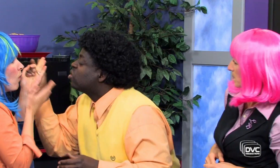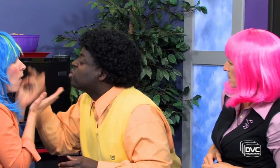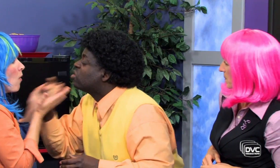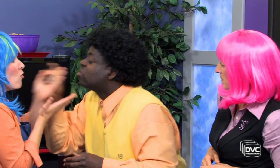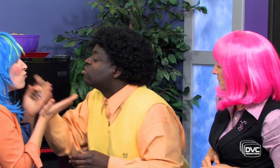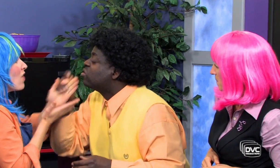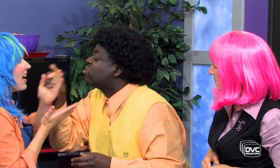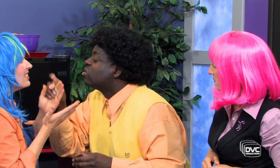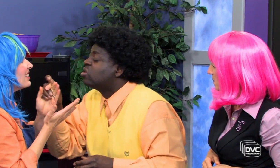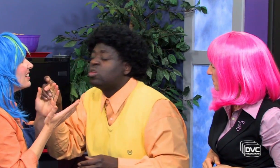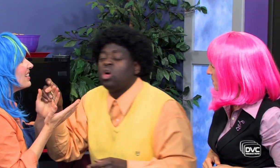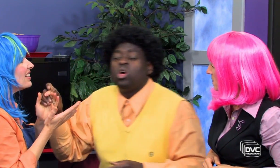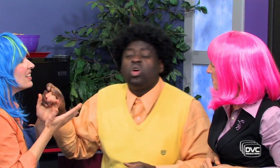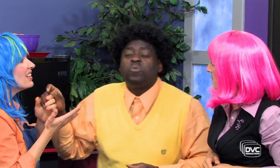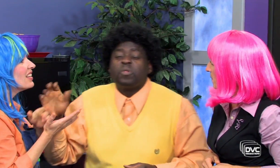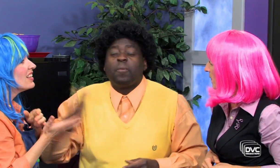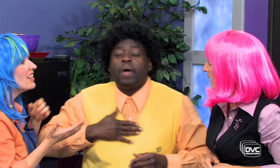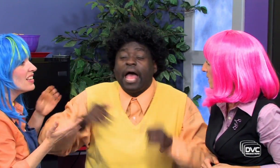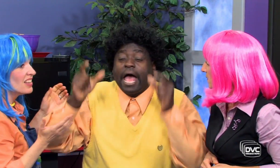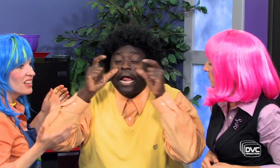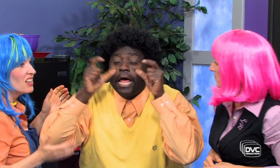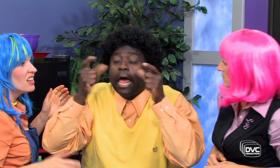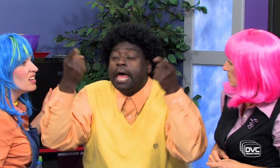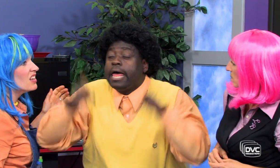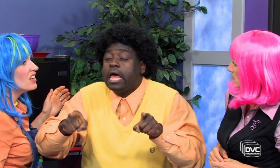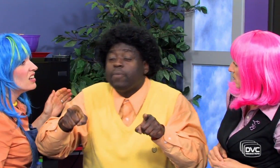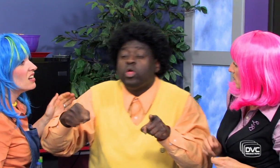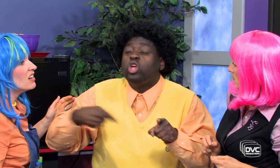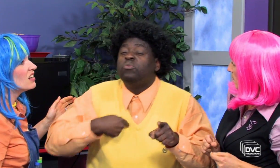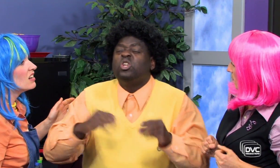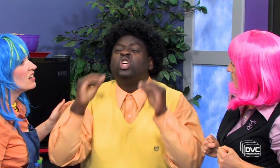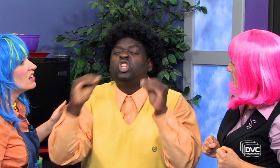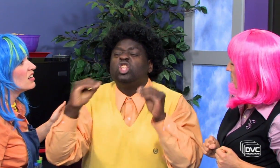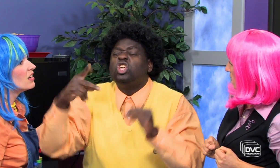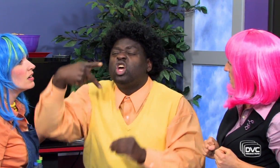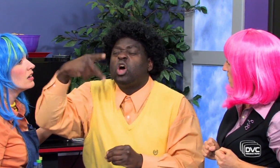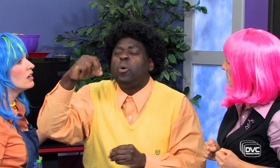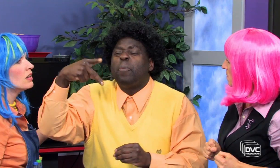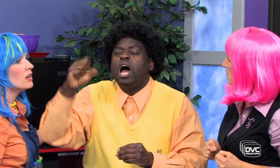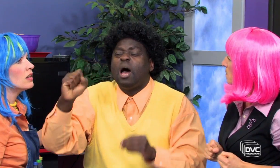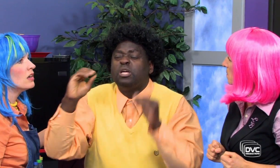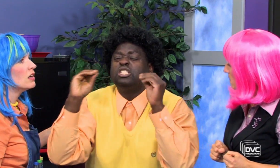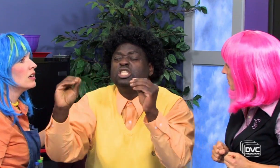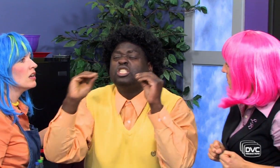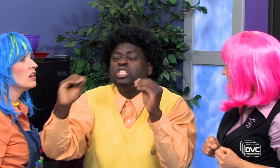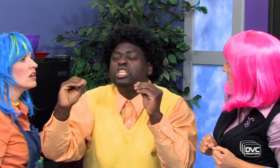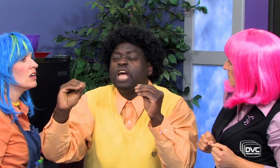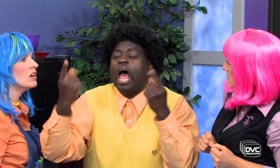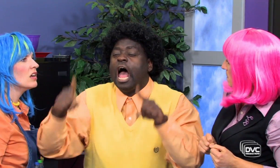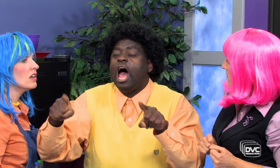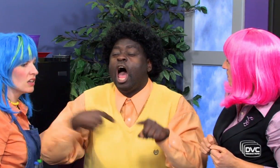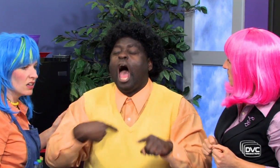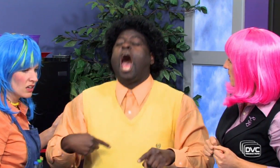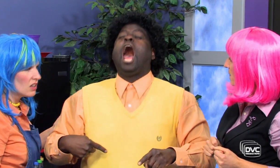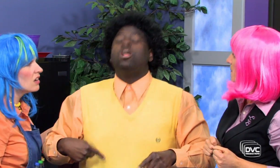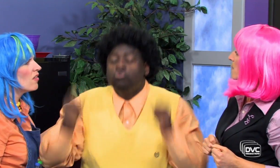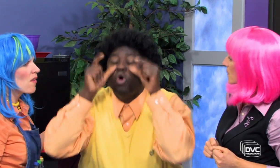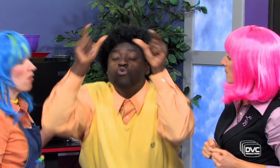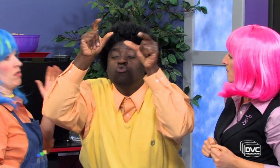Are you all right? Oh, what happened to my glasses? Well, I was teaching Pops, and I sneezed